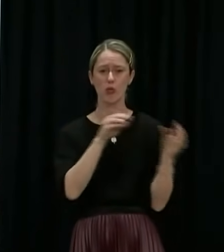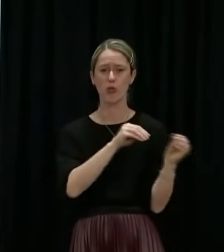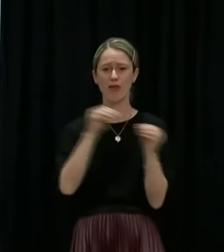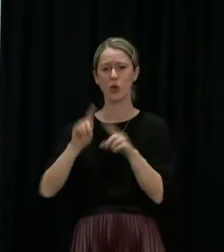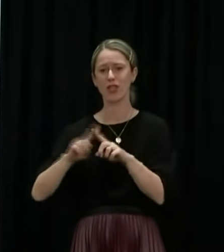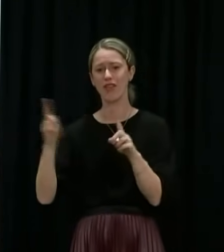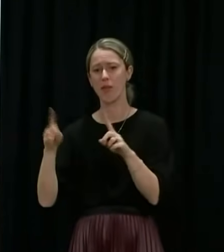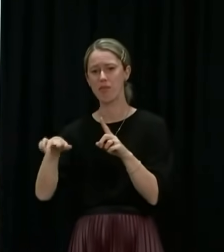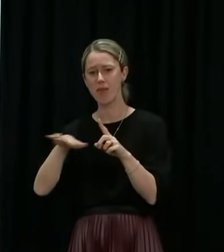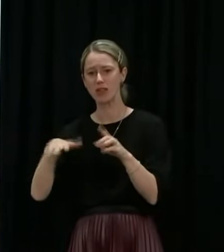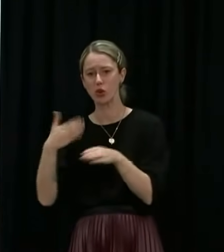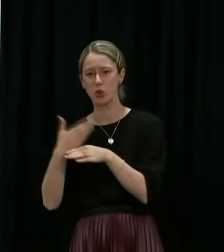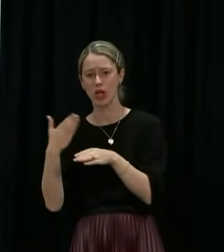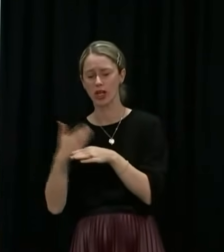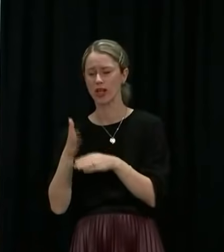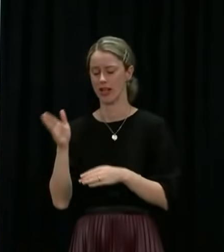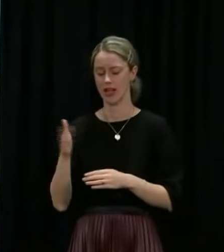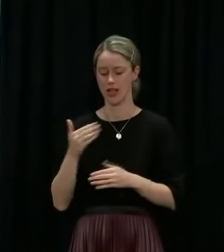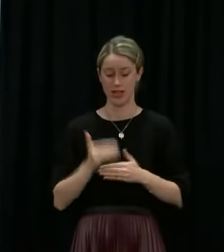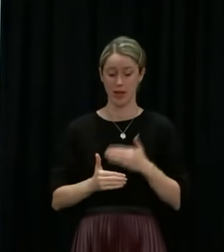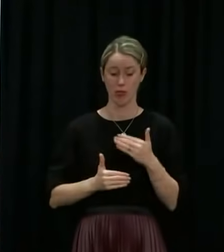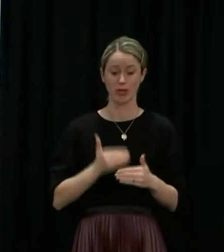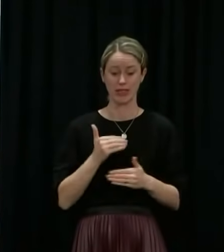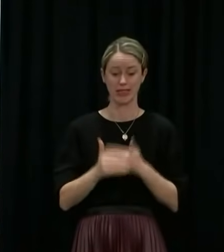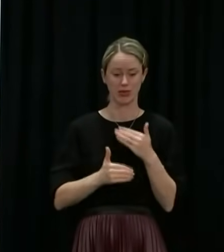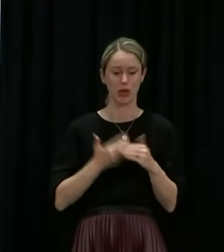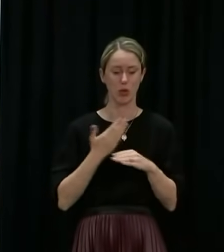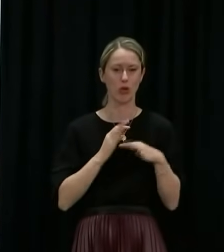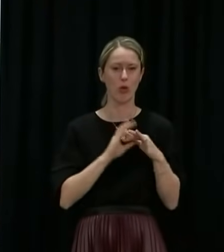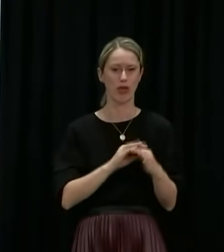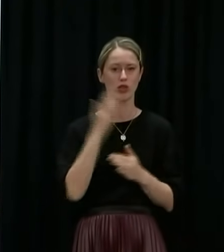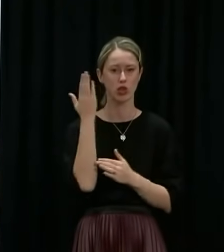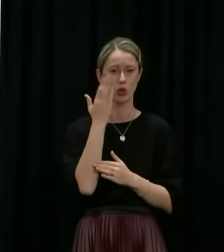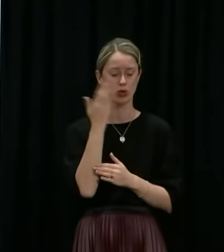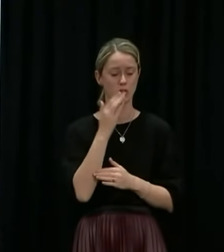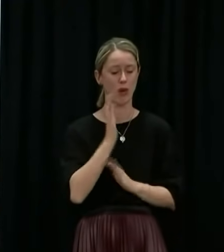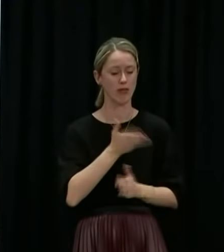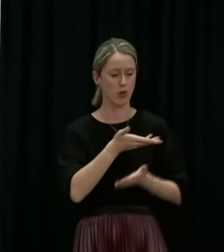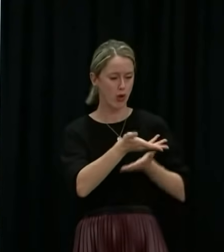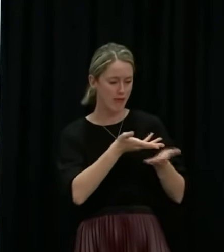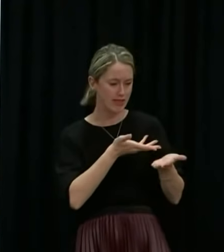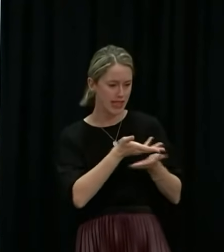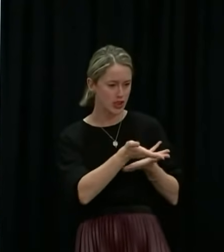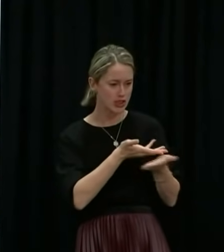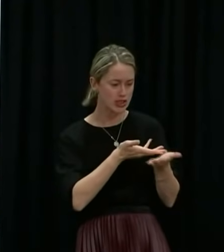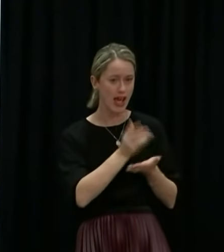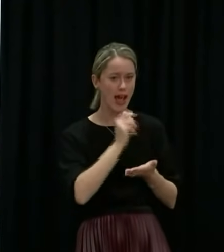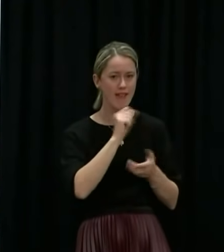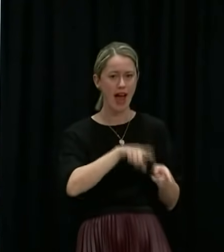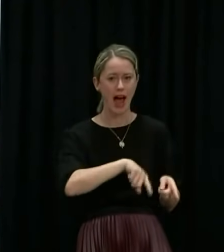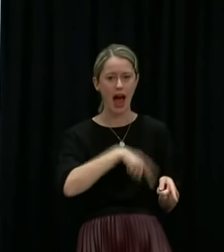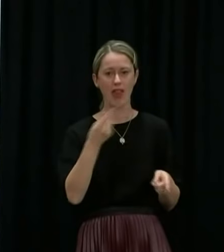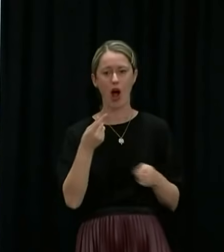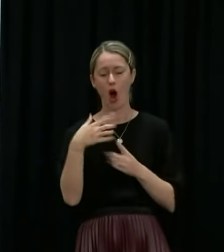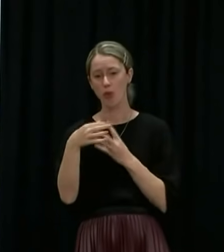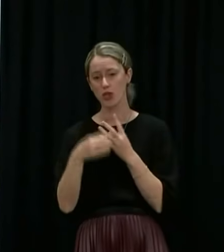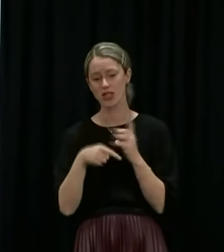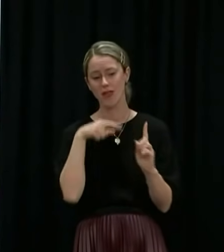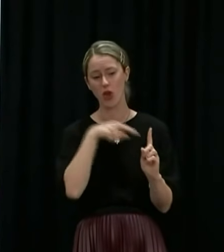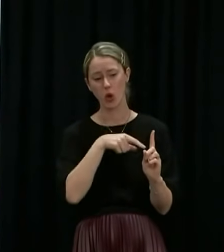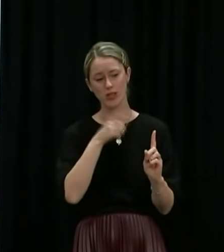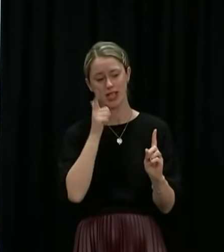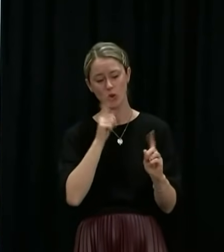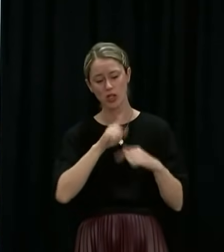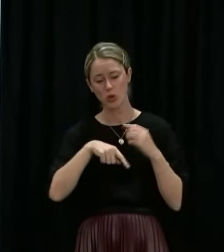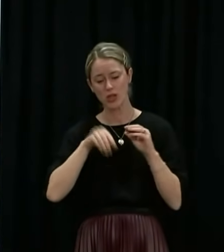There's a process to work through, and we're working through that with schools at the moment. It does involve conversations about whether there are alternative options for them to